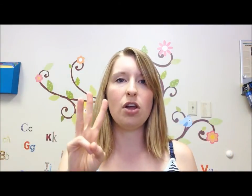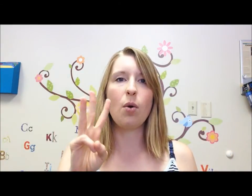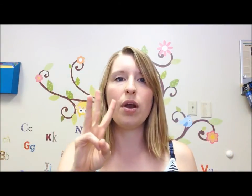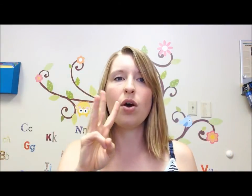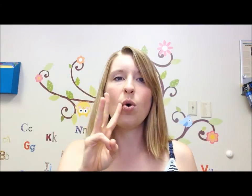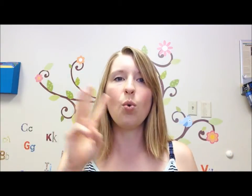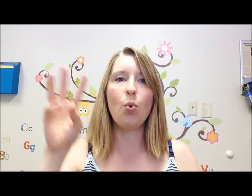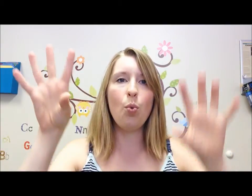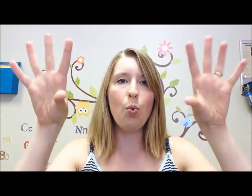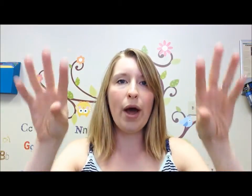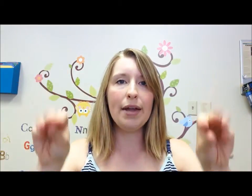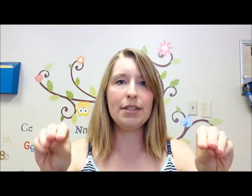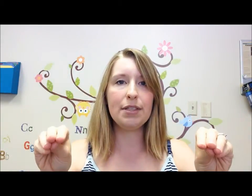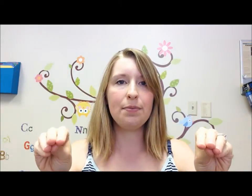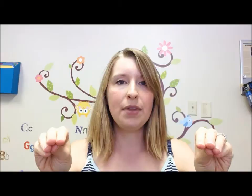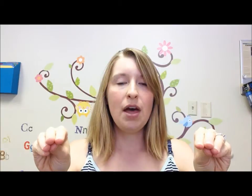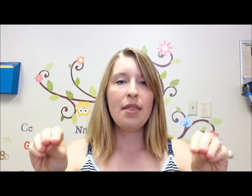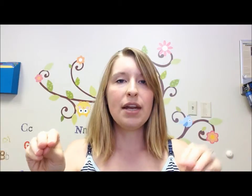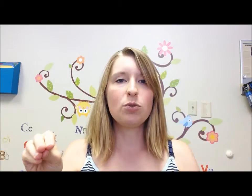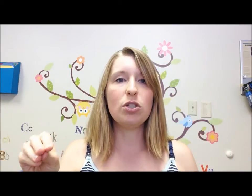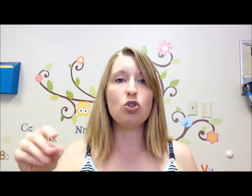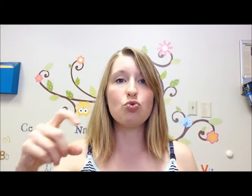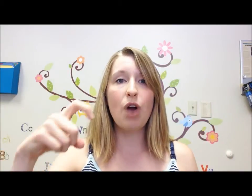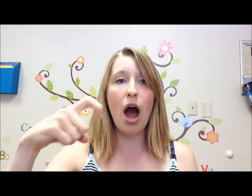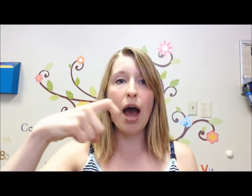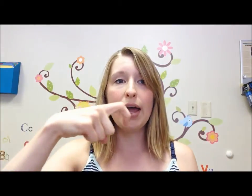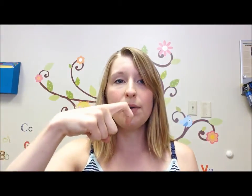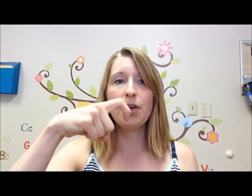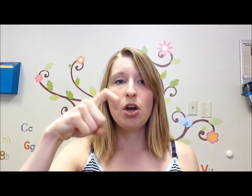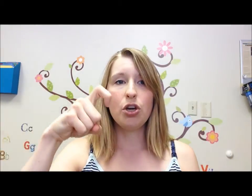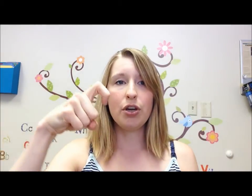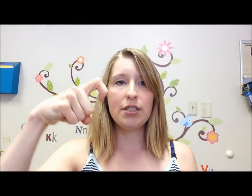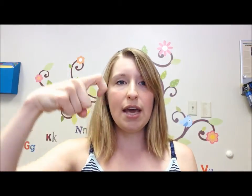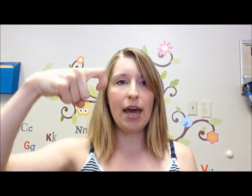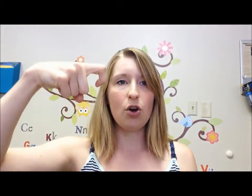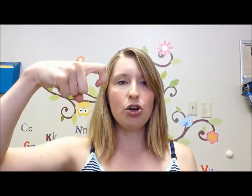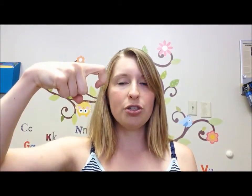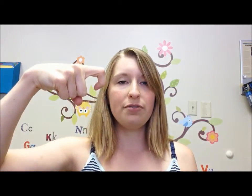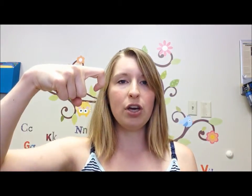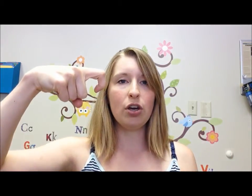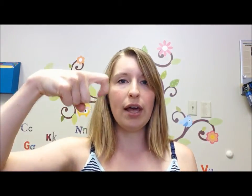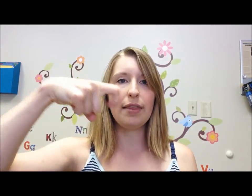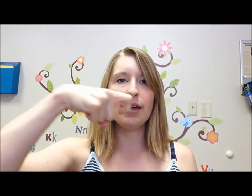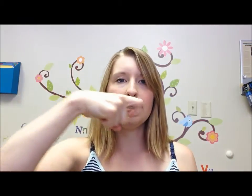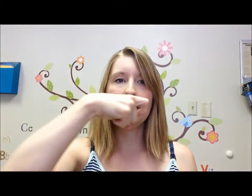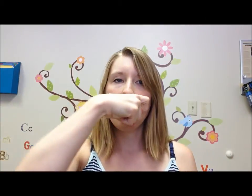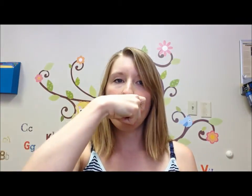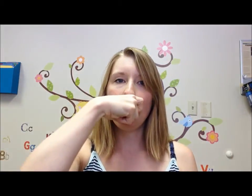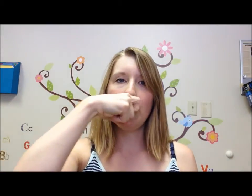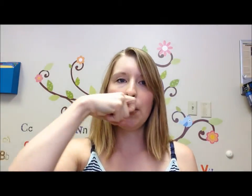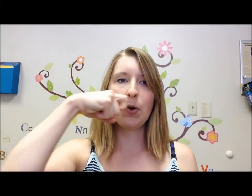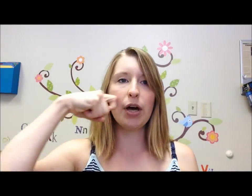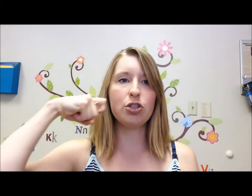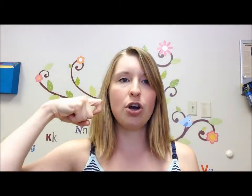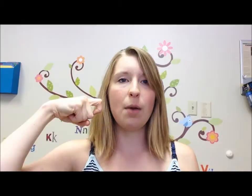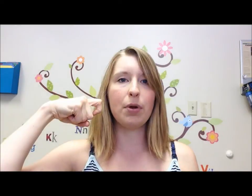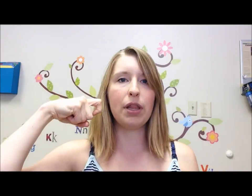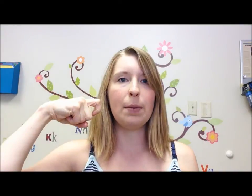one. Wet. The next one is dry. You're going to take a hooked finger like this and pull it across your upper lip as